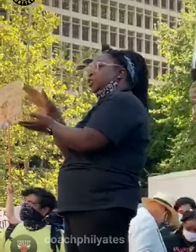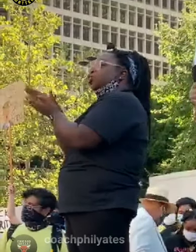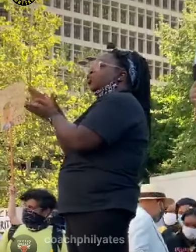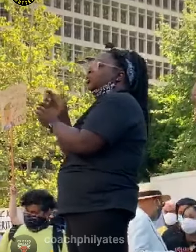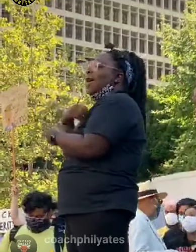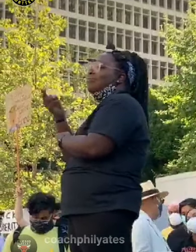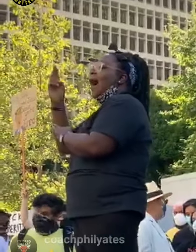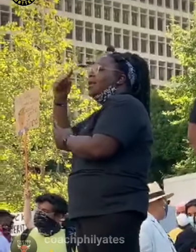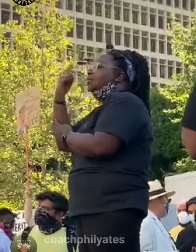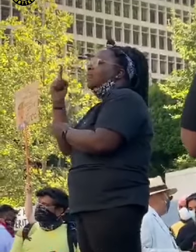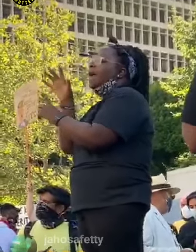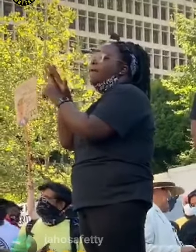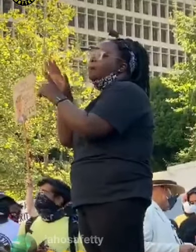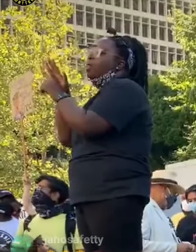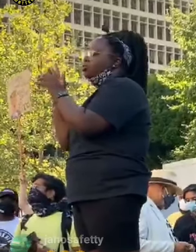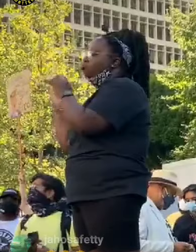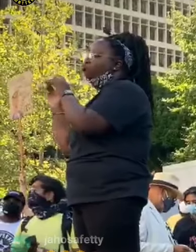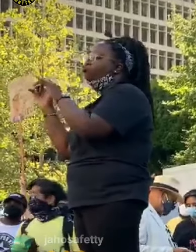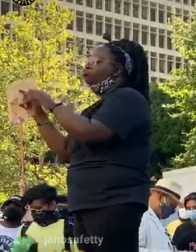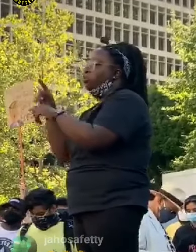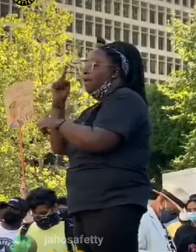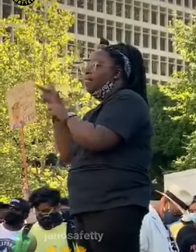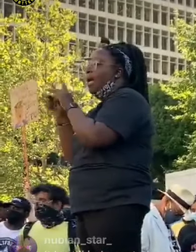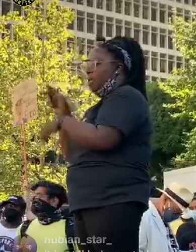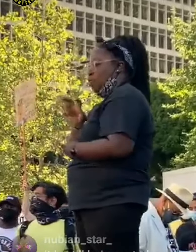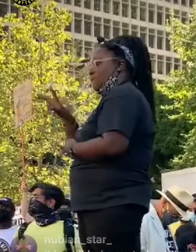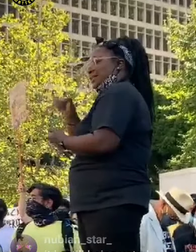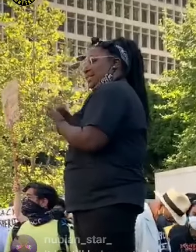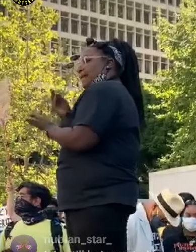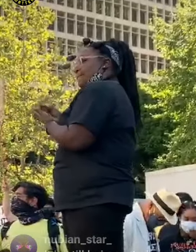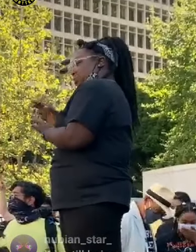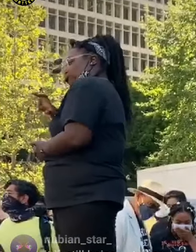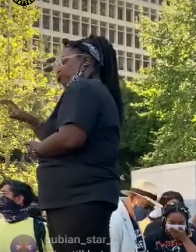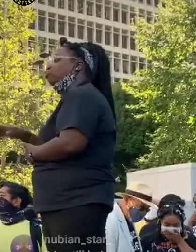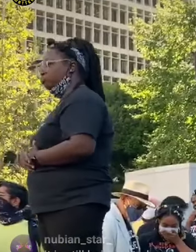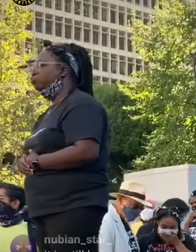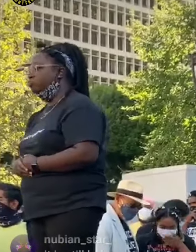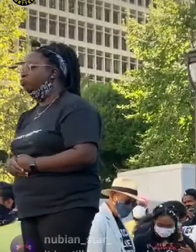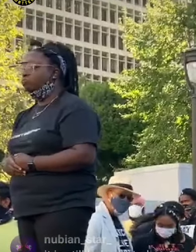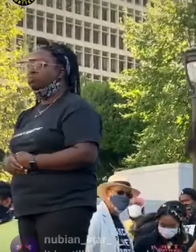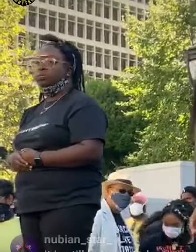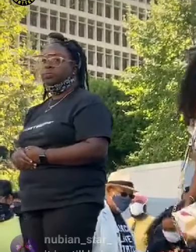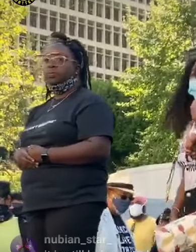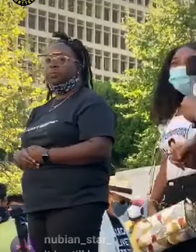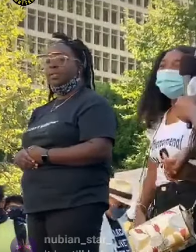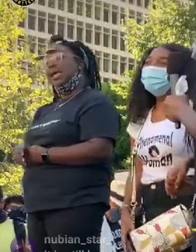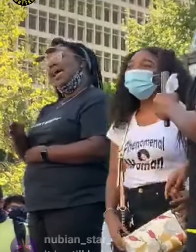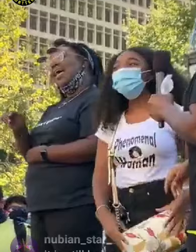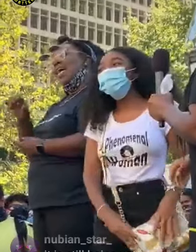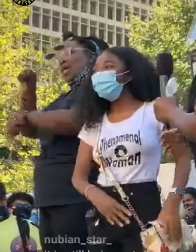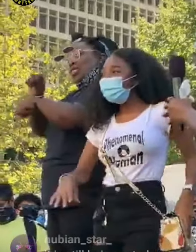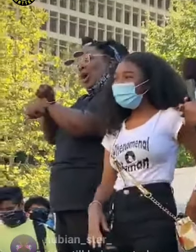schools that have the highest black population. So that work was done by phenomenal students like